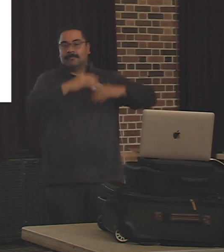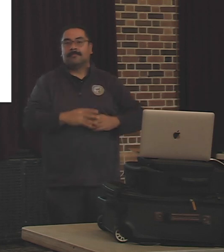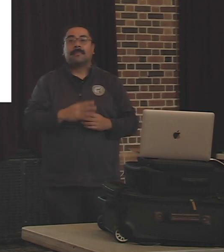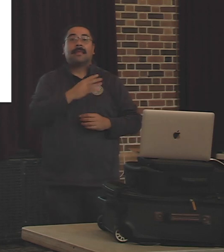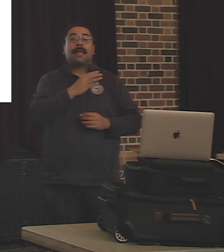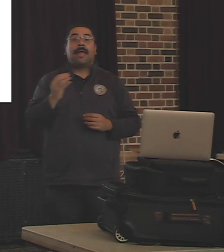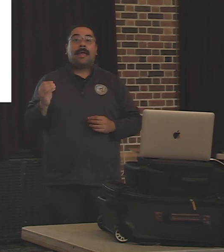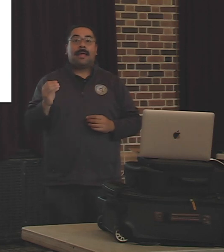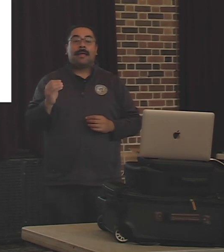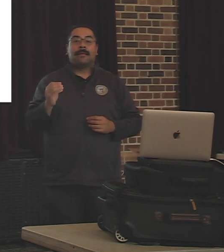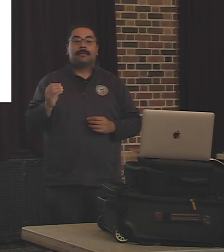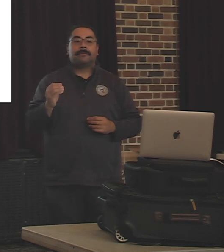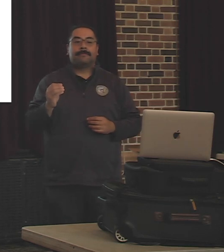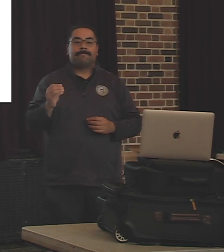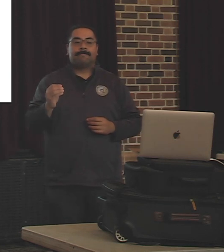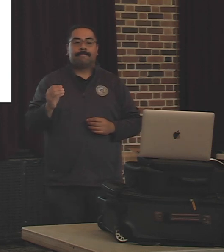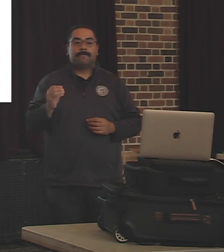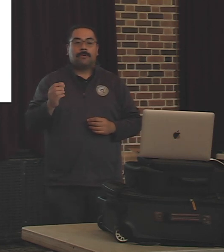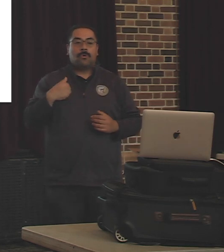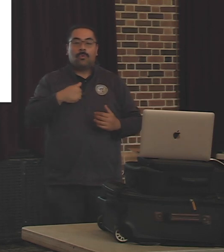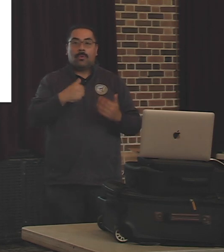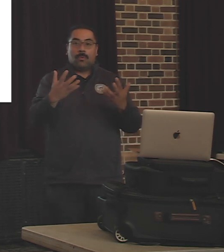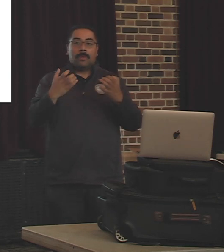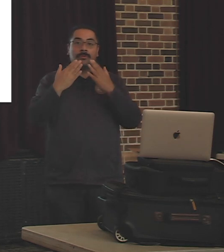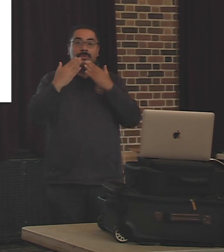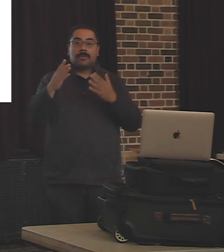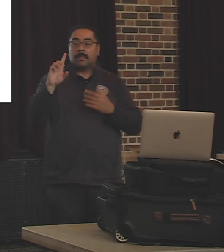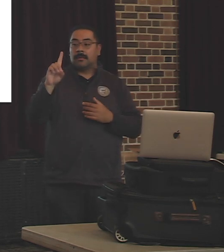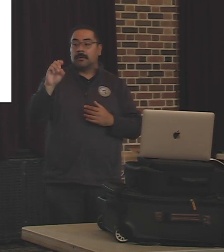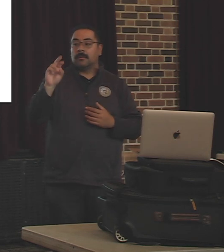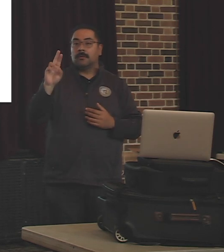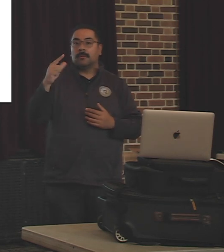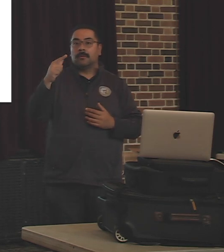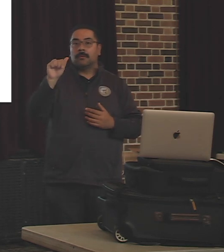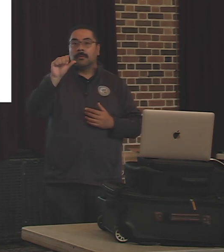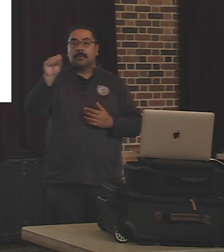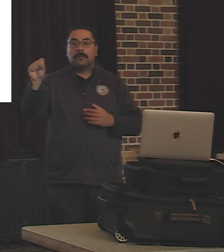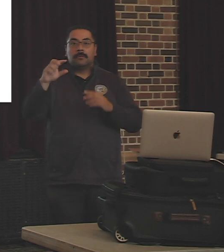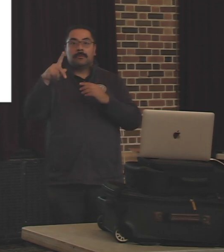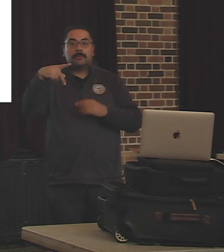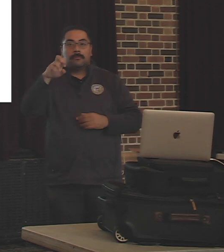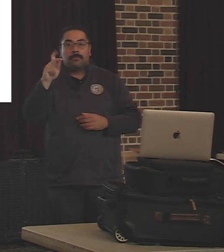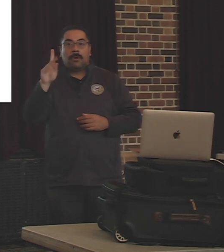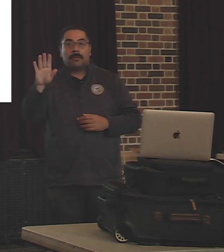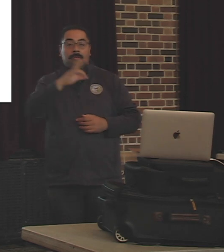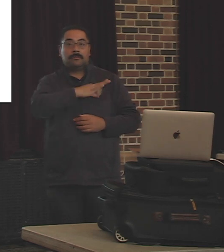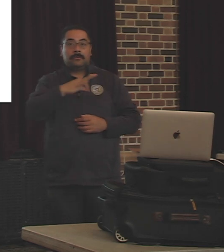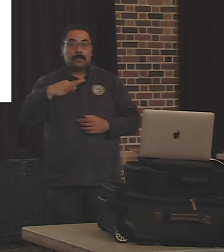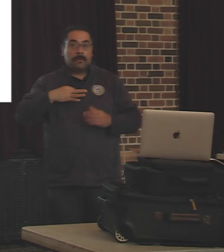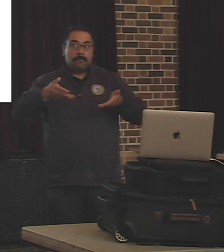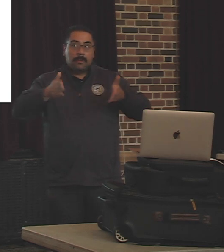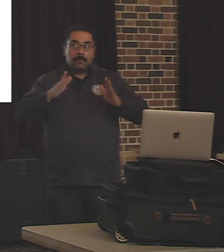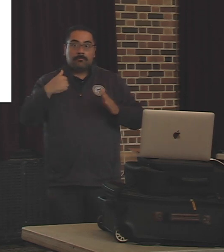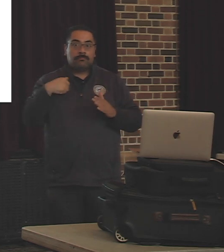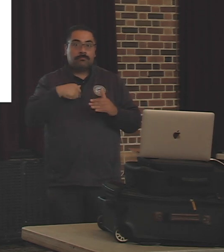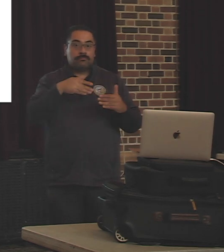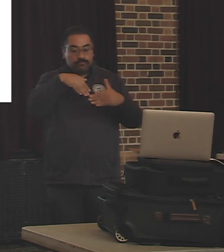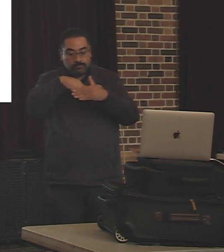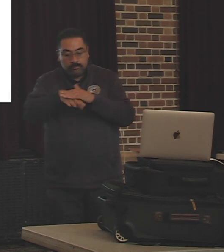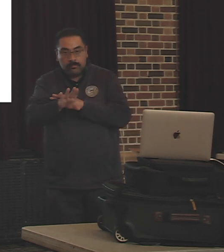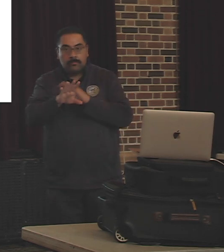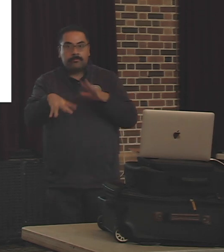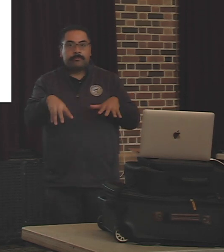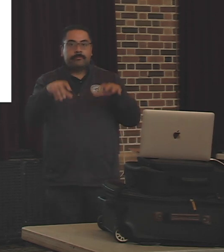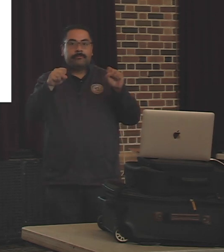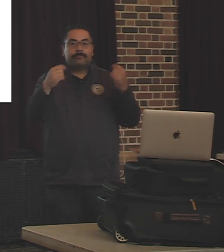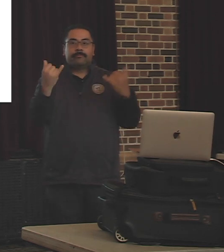Okay. And we'd like to thank Douglas Park and the staff for letting us come in and hosting this